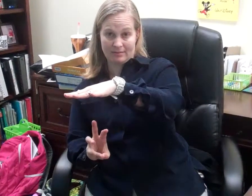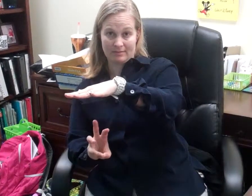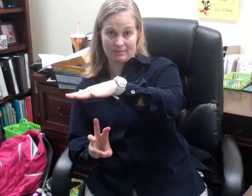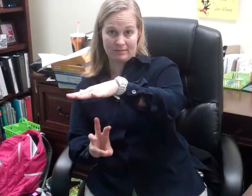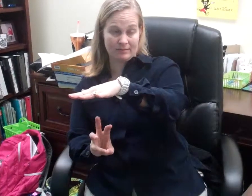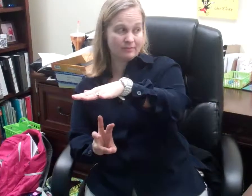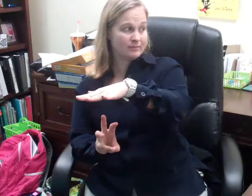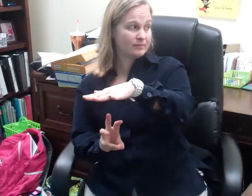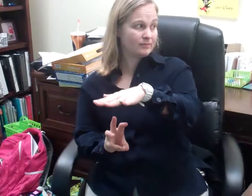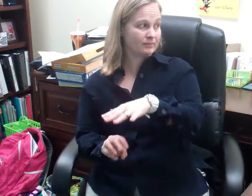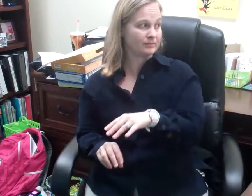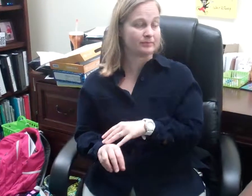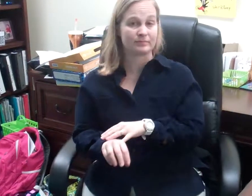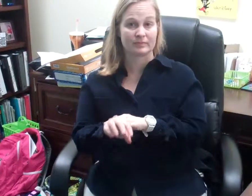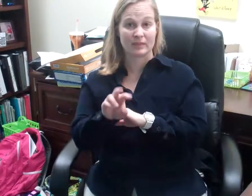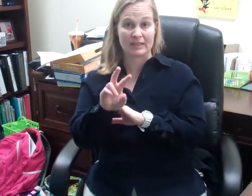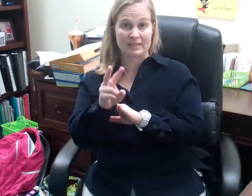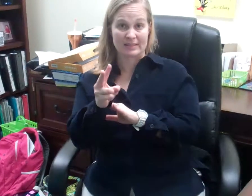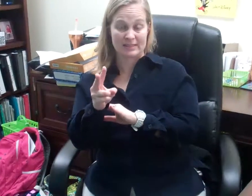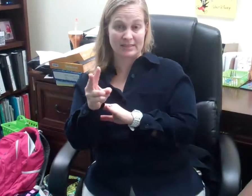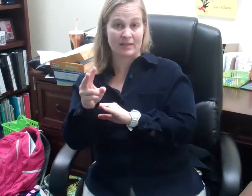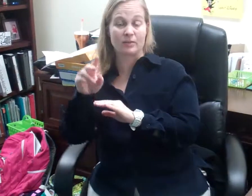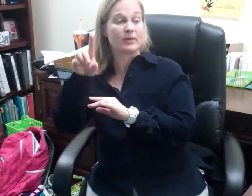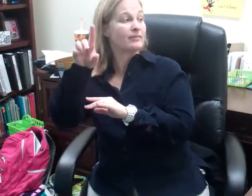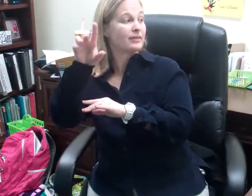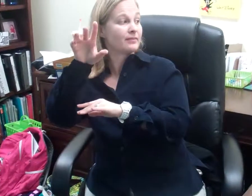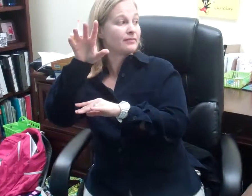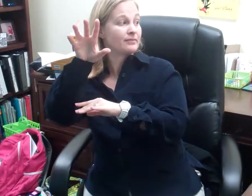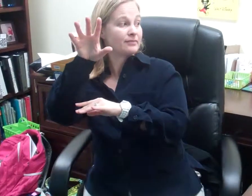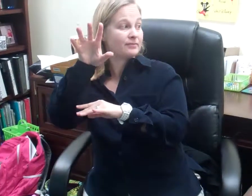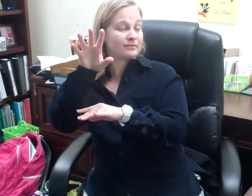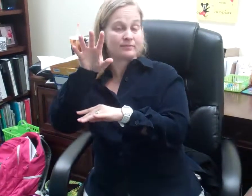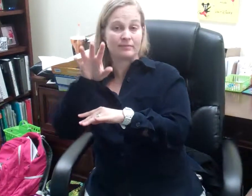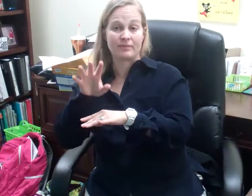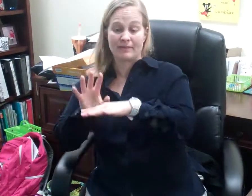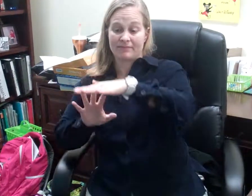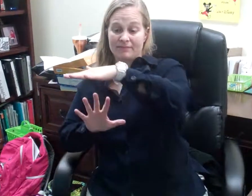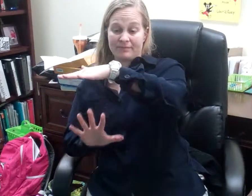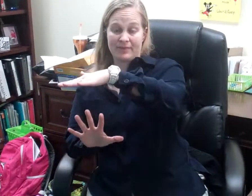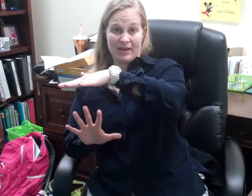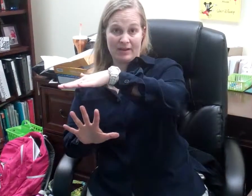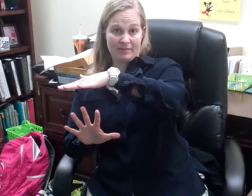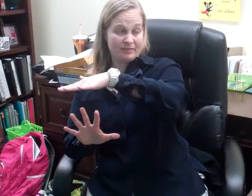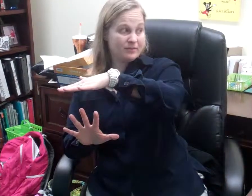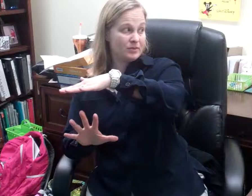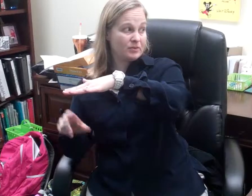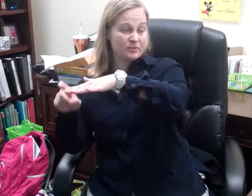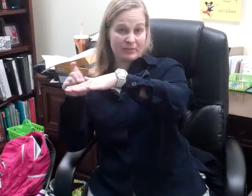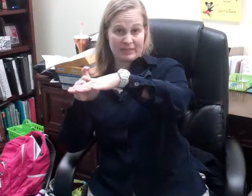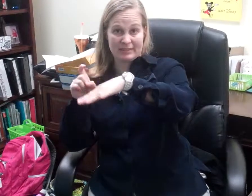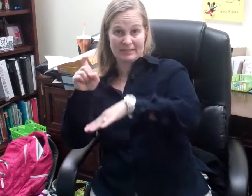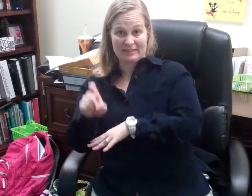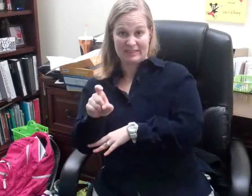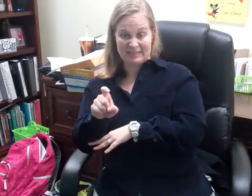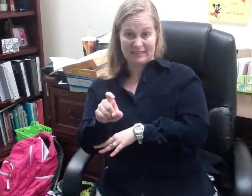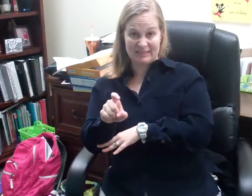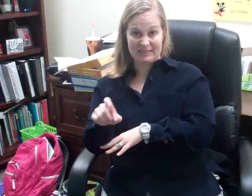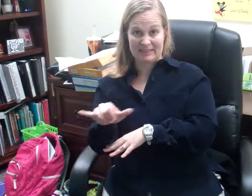For our second fraction, we have a 5 in the denominator, and we want a common denominator of 30, so we must multiply